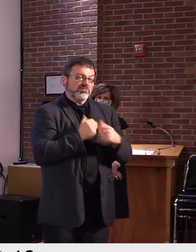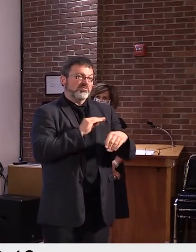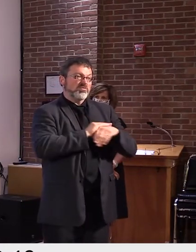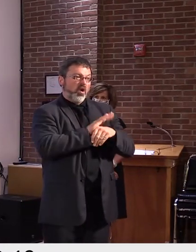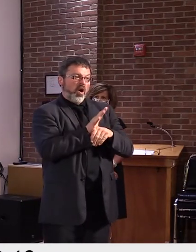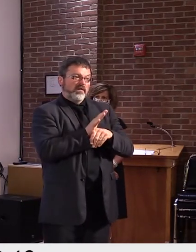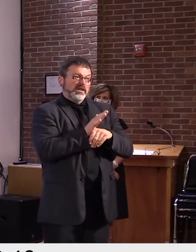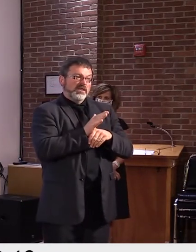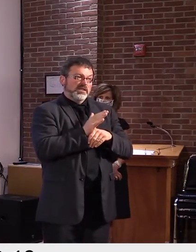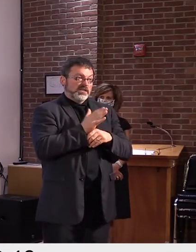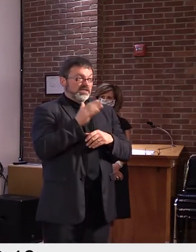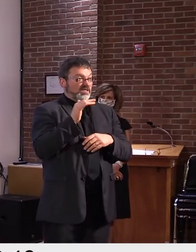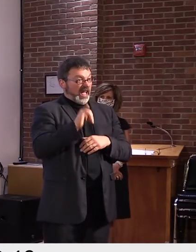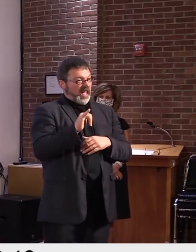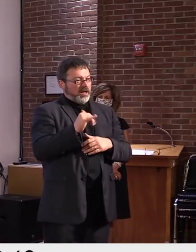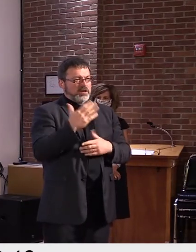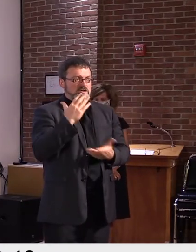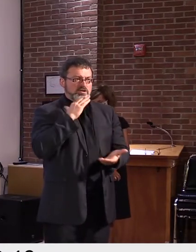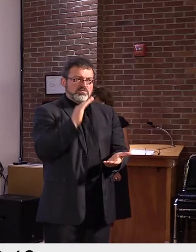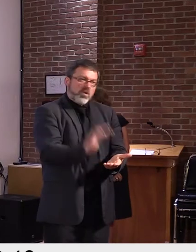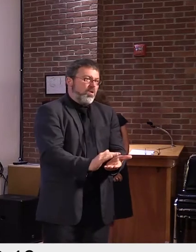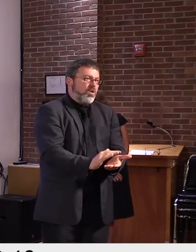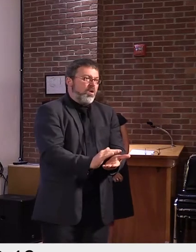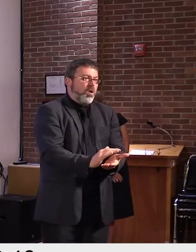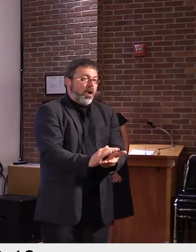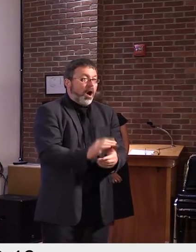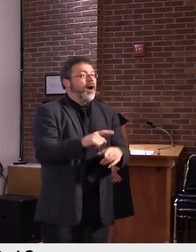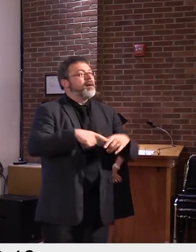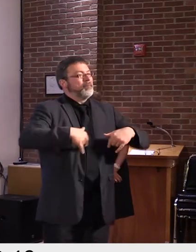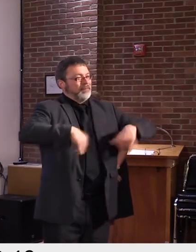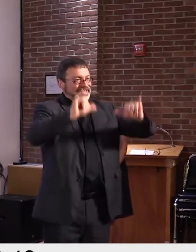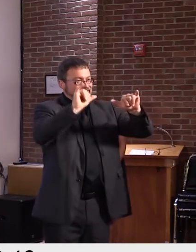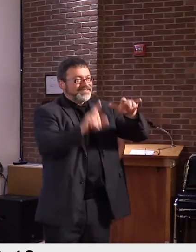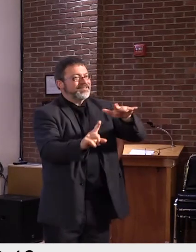population and can spring up at any point.